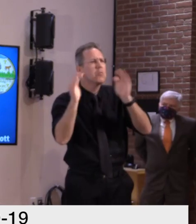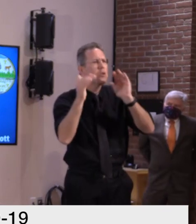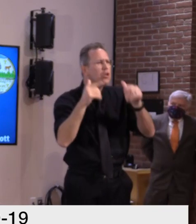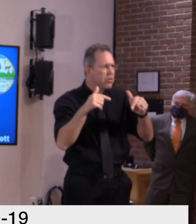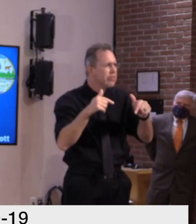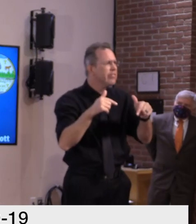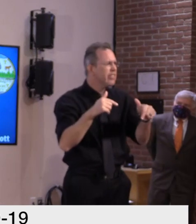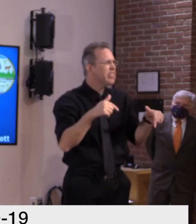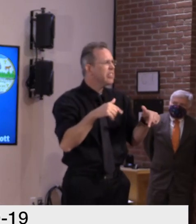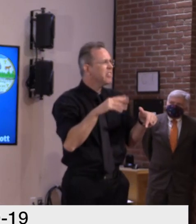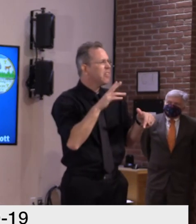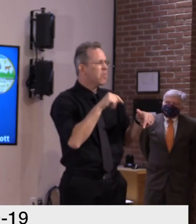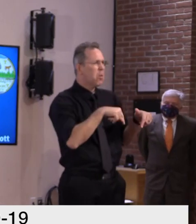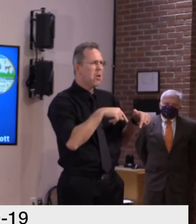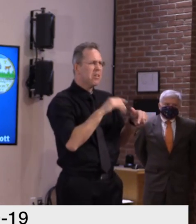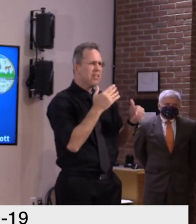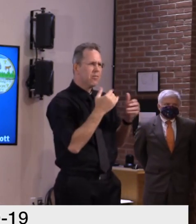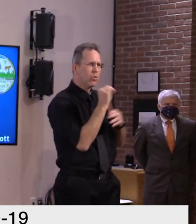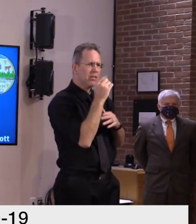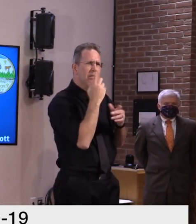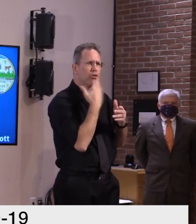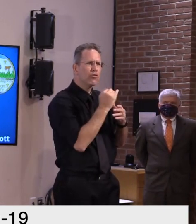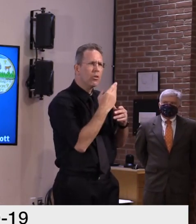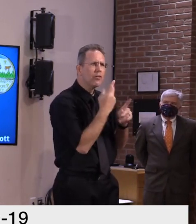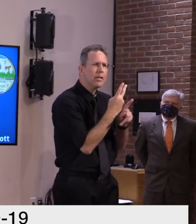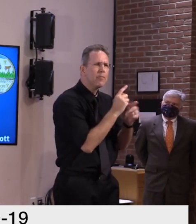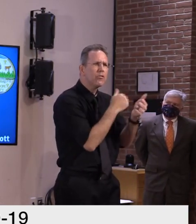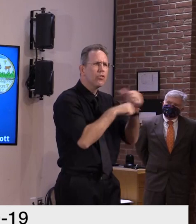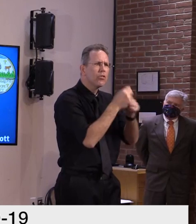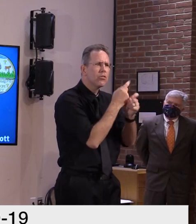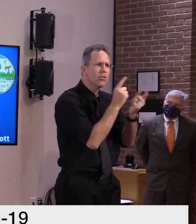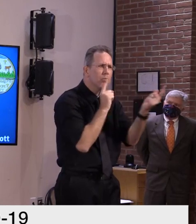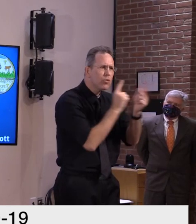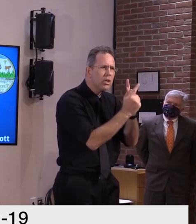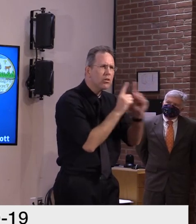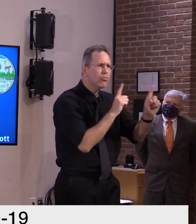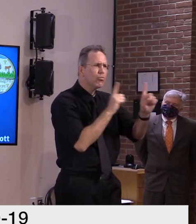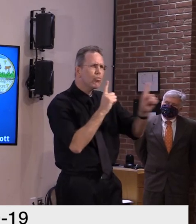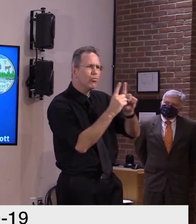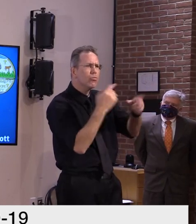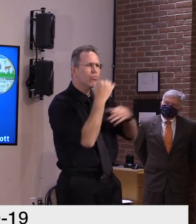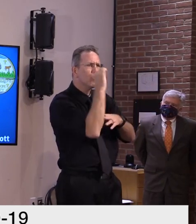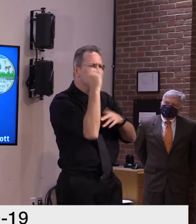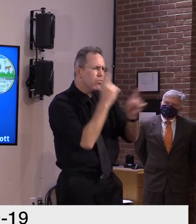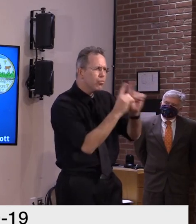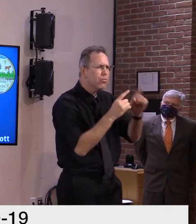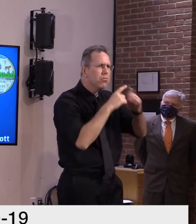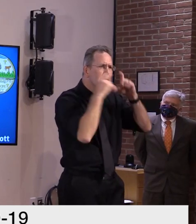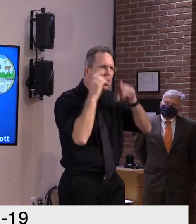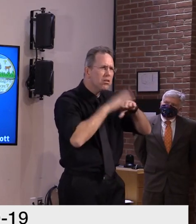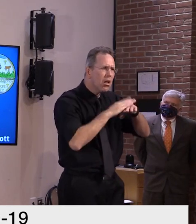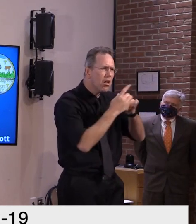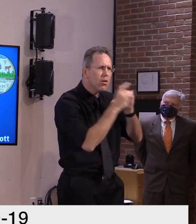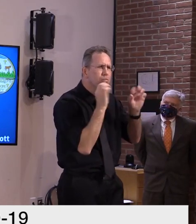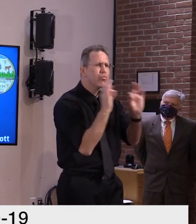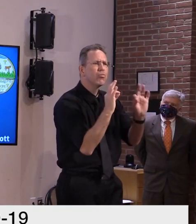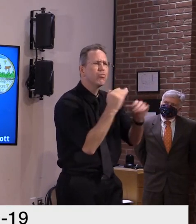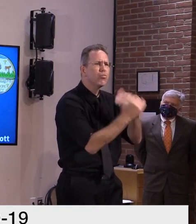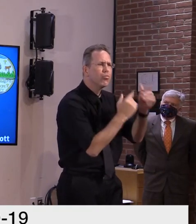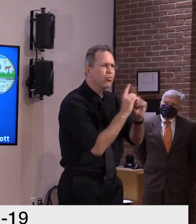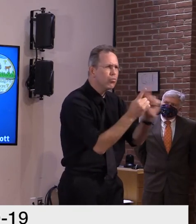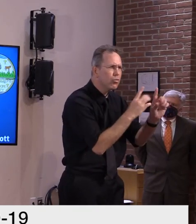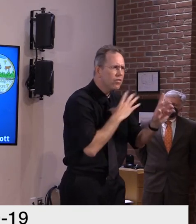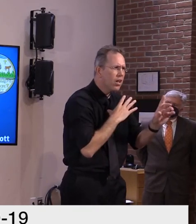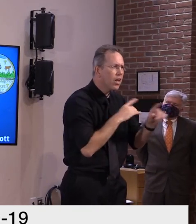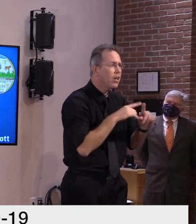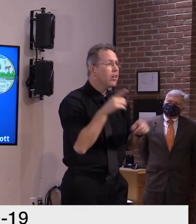and wearing a mask consistently. If I could contrast that with South Dakota and the Sturgis